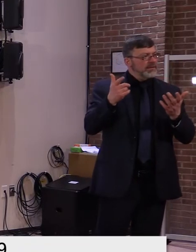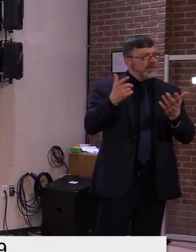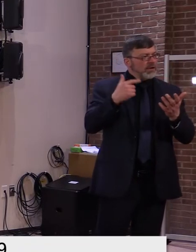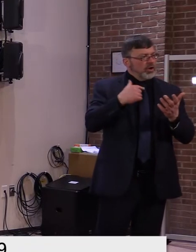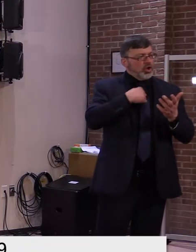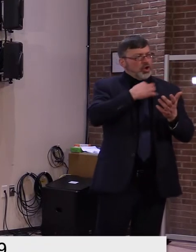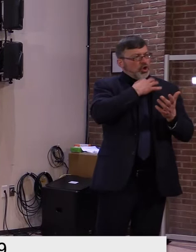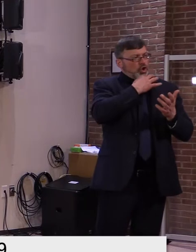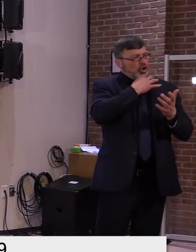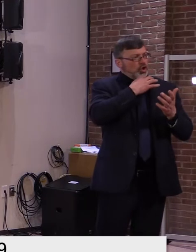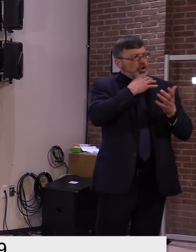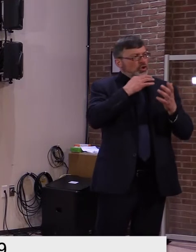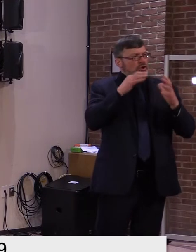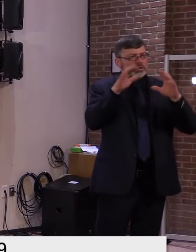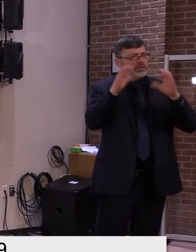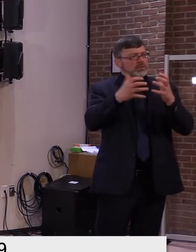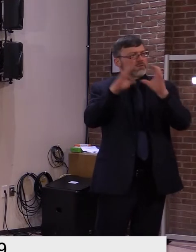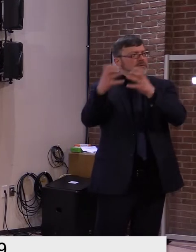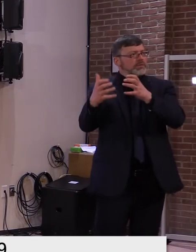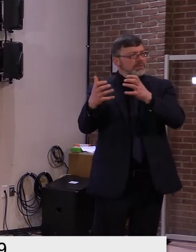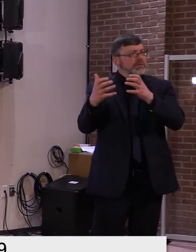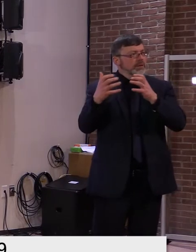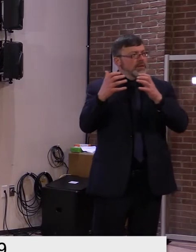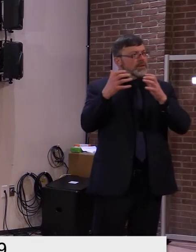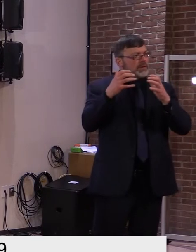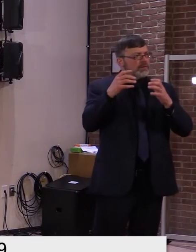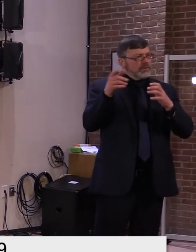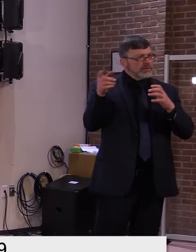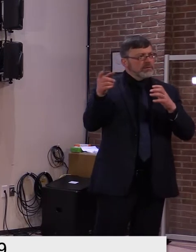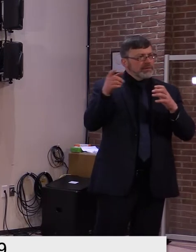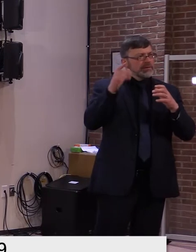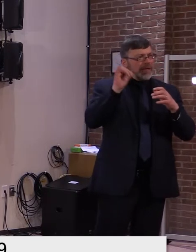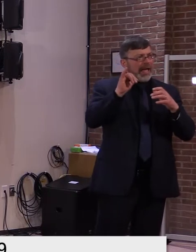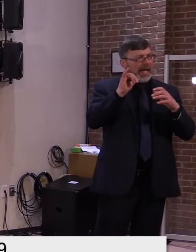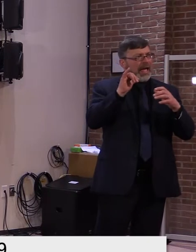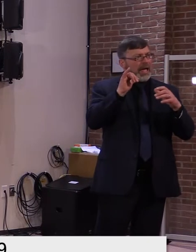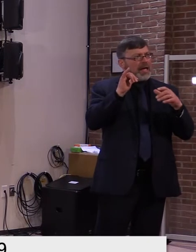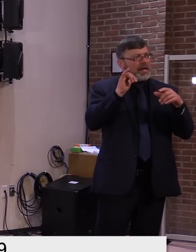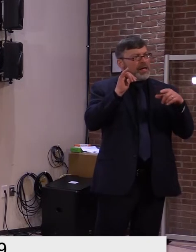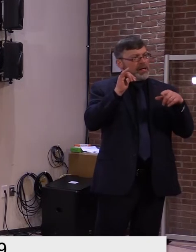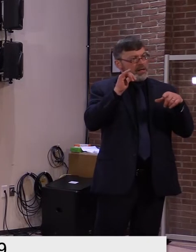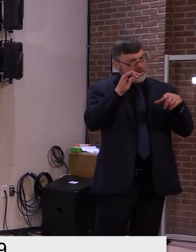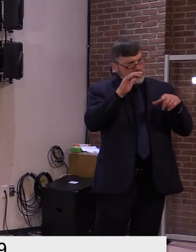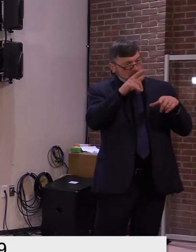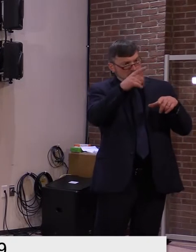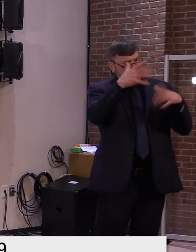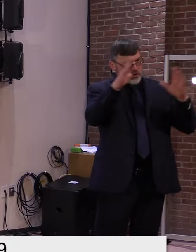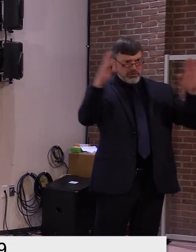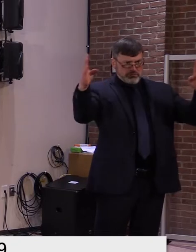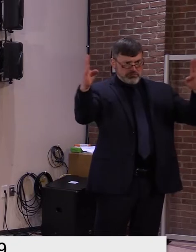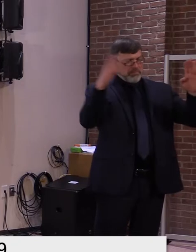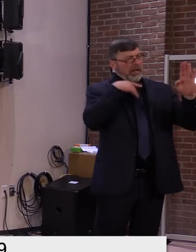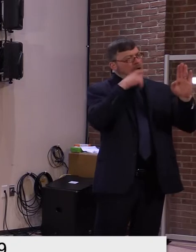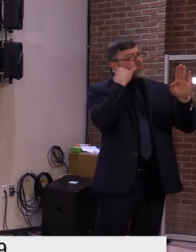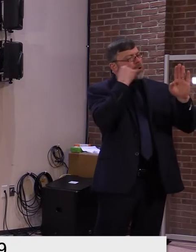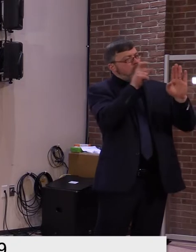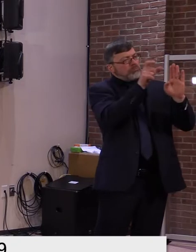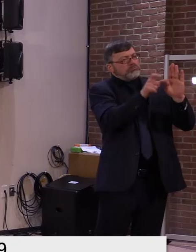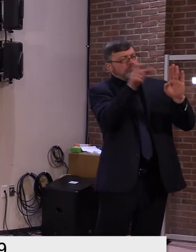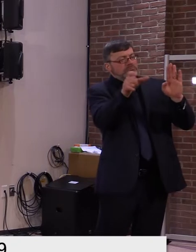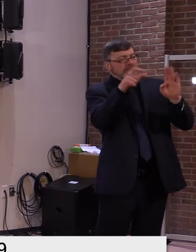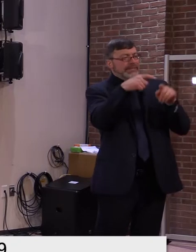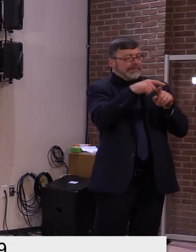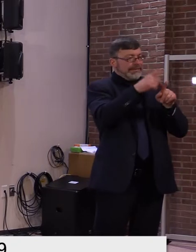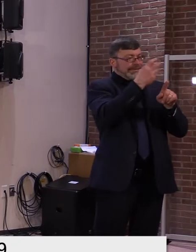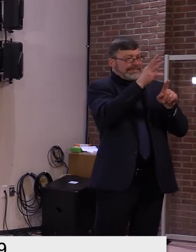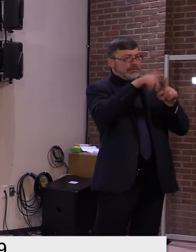Yeah. And Lisa, if you just if you'll be patient, we'll put that out on Friday and you can see when you're going to